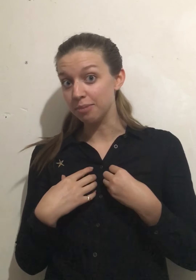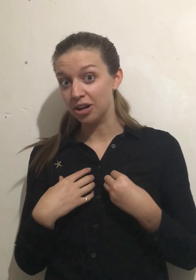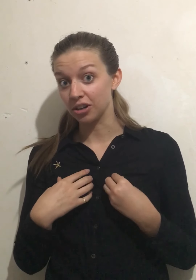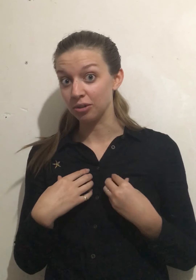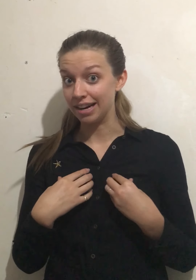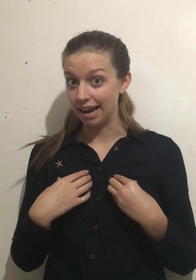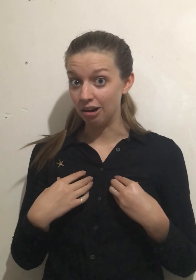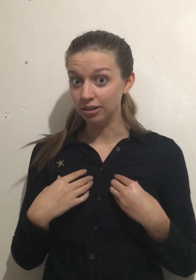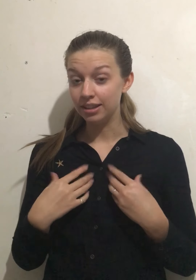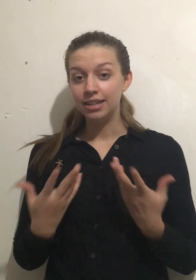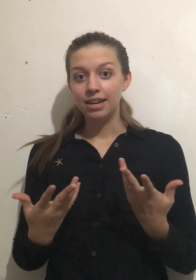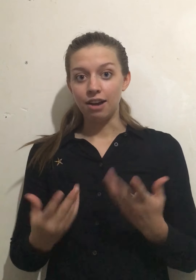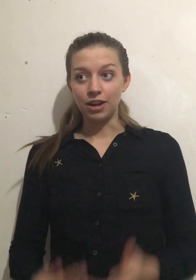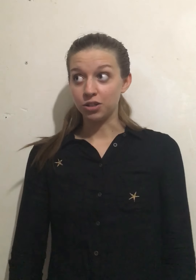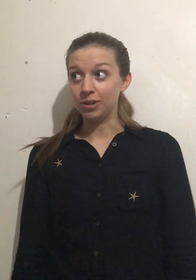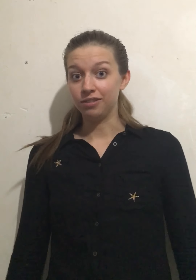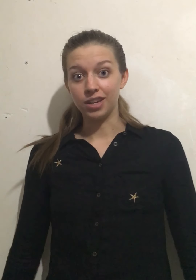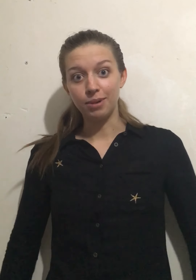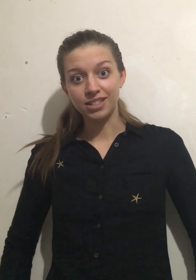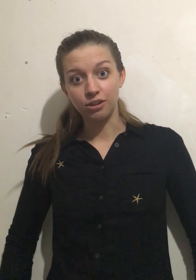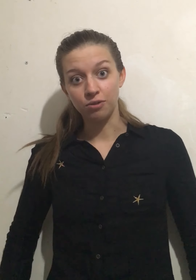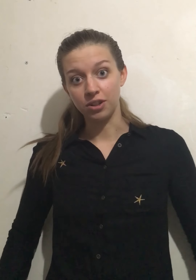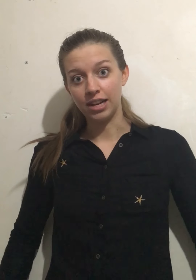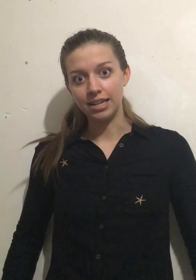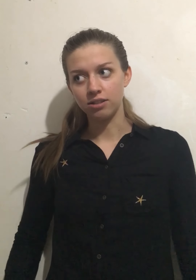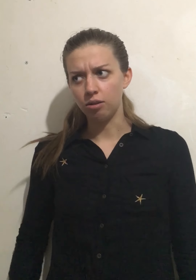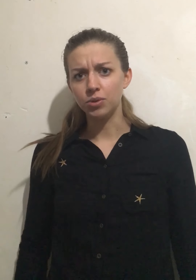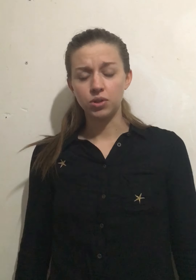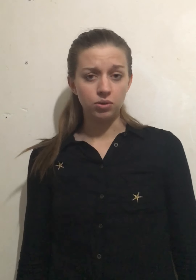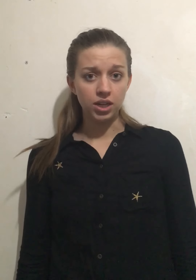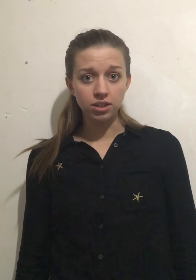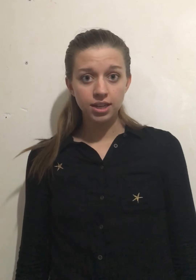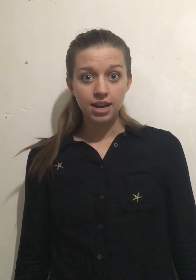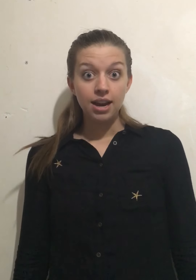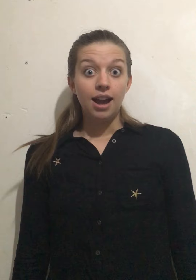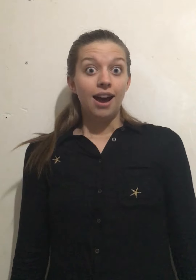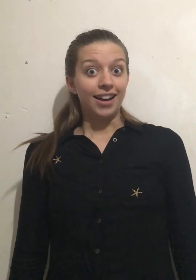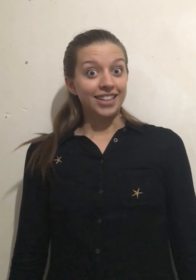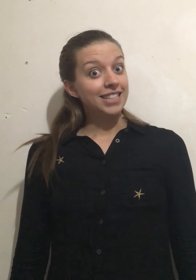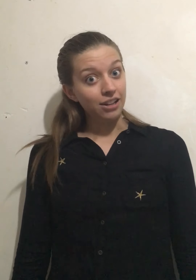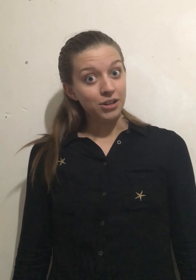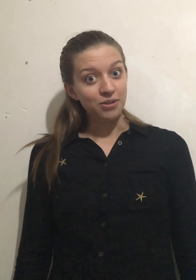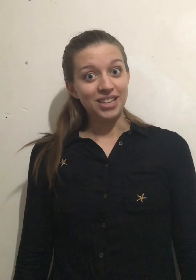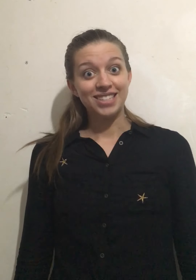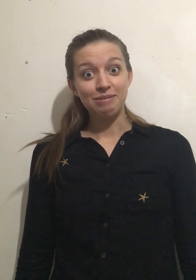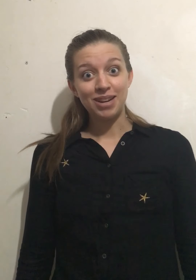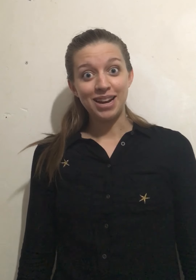America right now, I've actually been living in Mexico for the last almost 2 years, I can tell you that